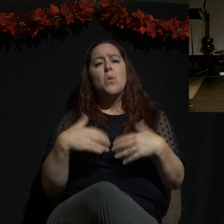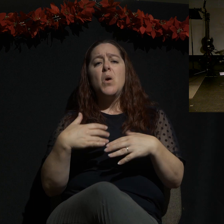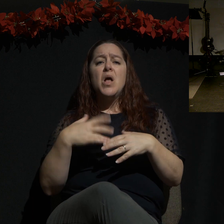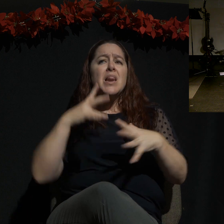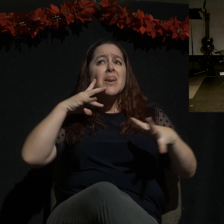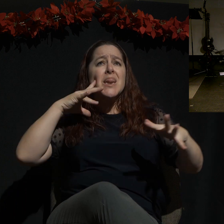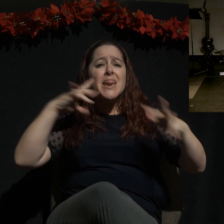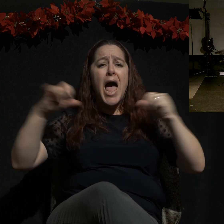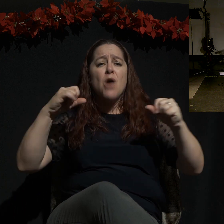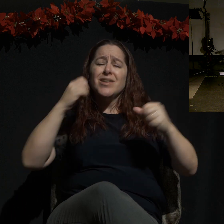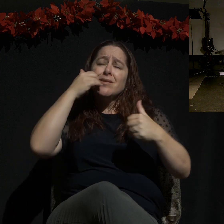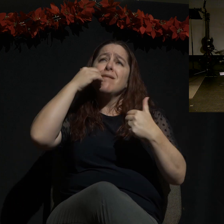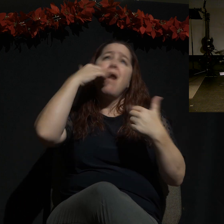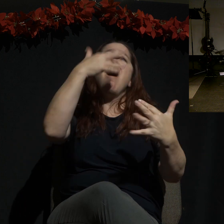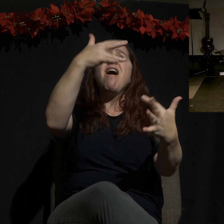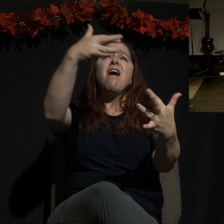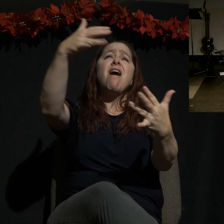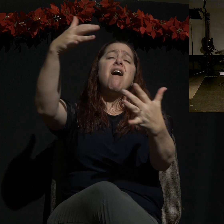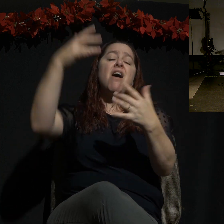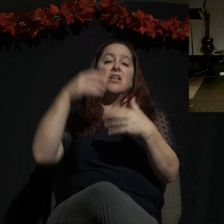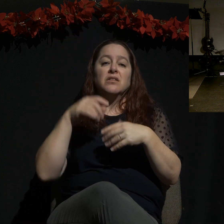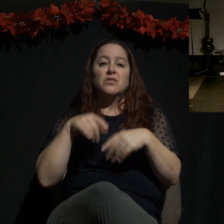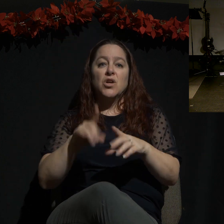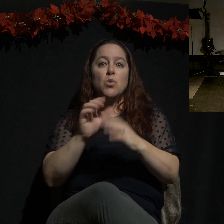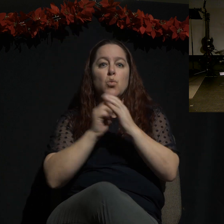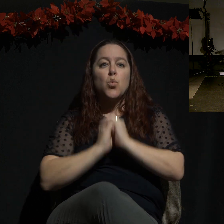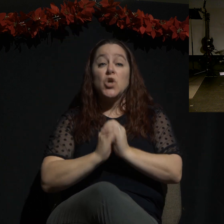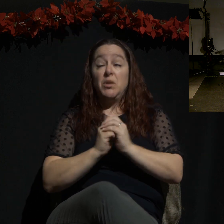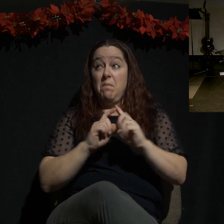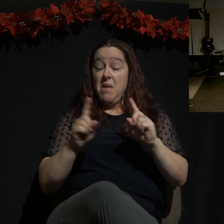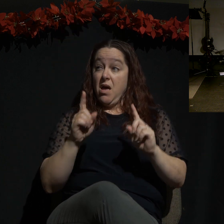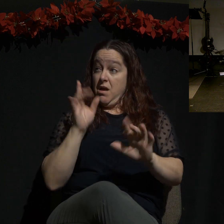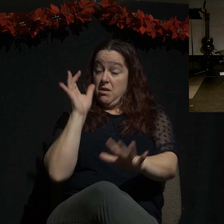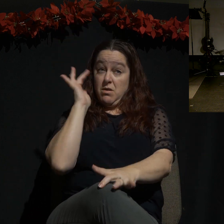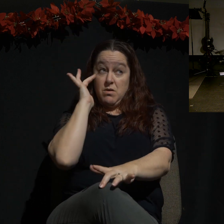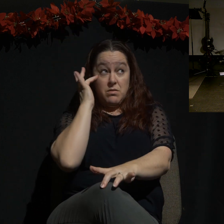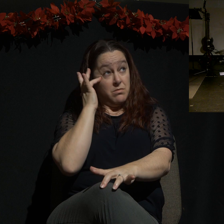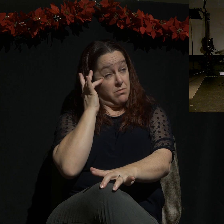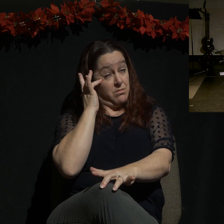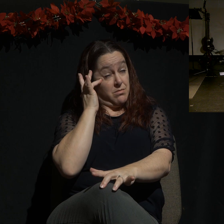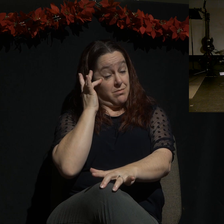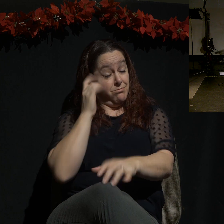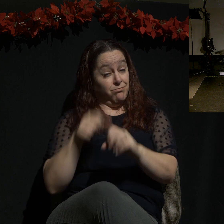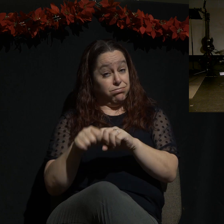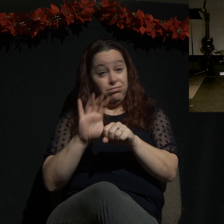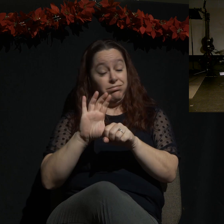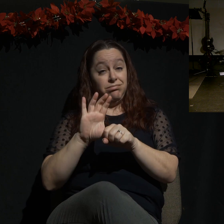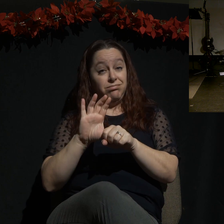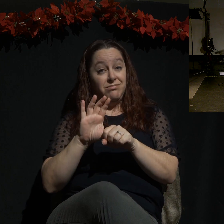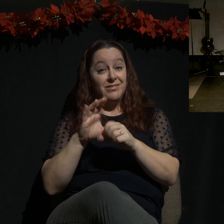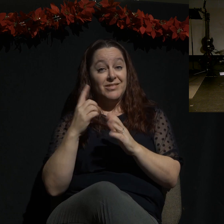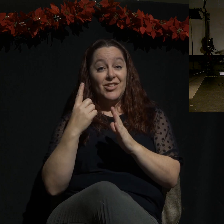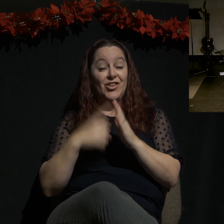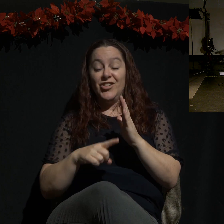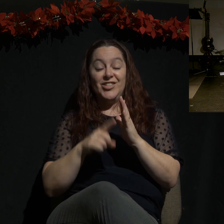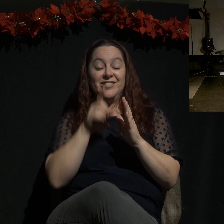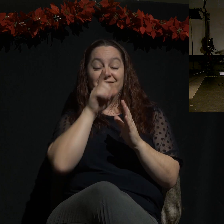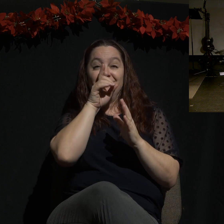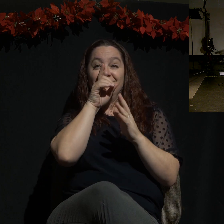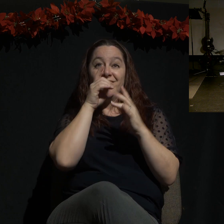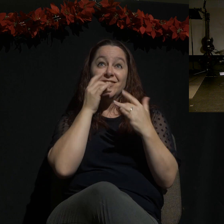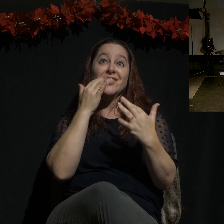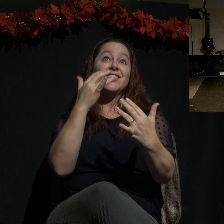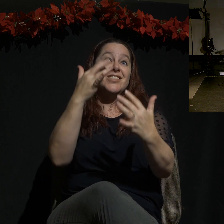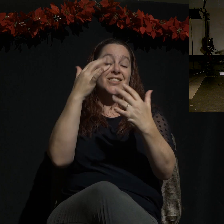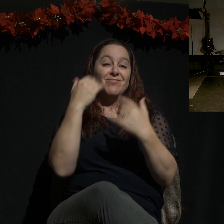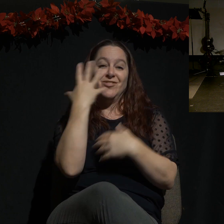loudest people singing during worship, and he could not sing. He could not hold a tune. You